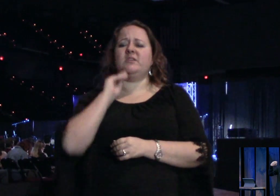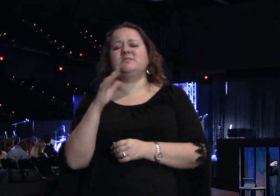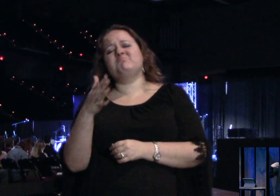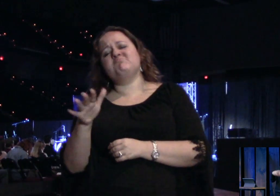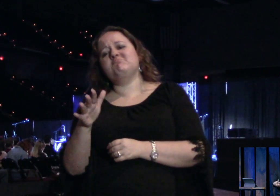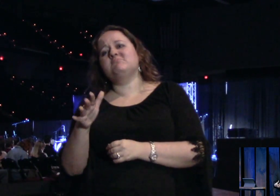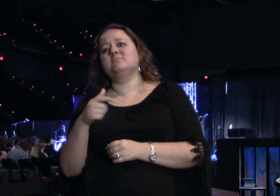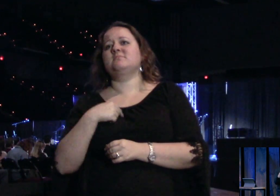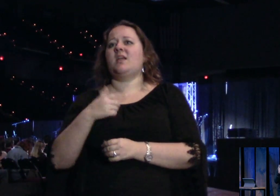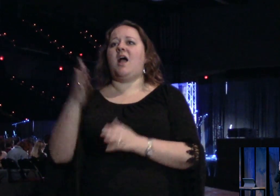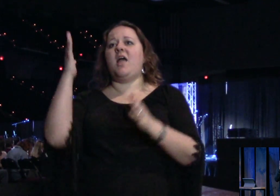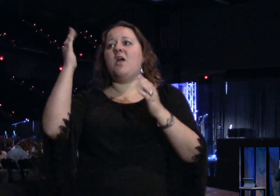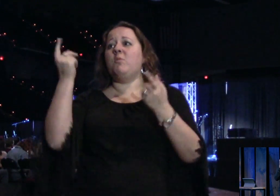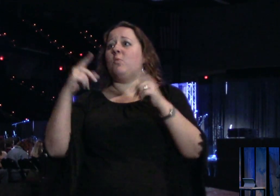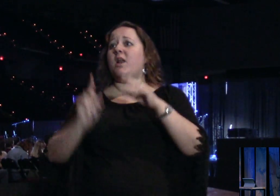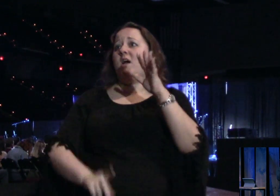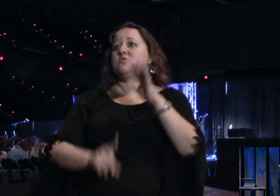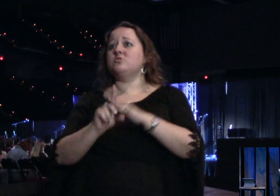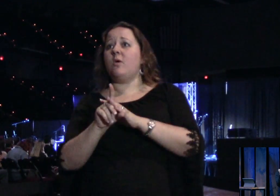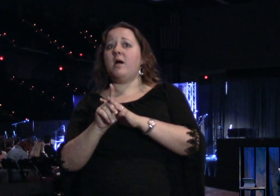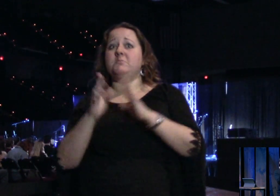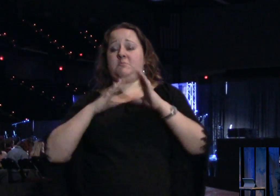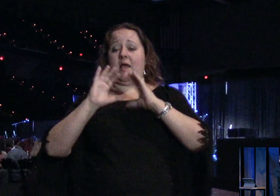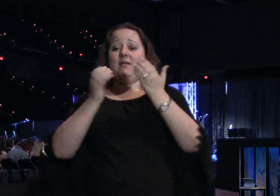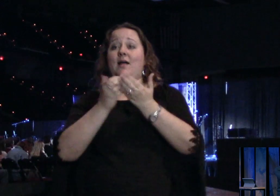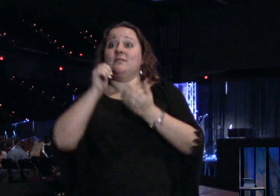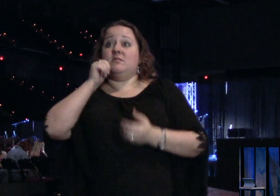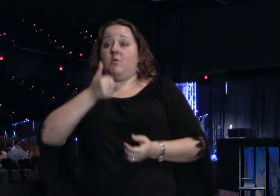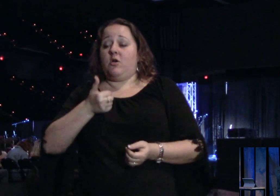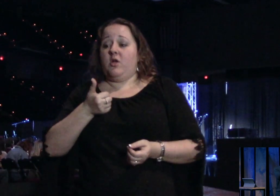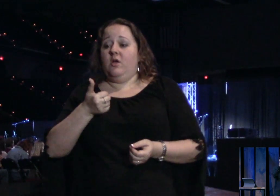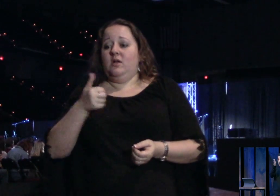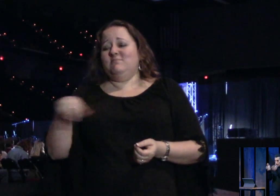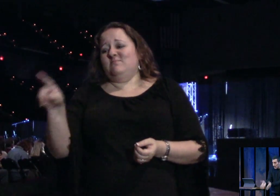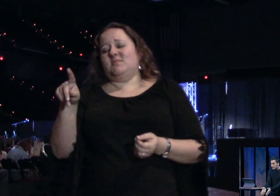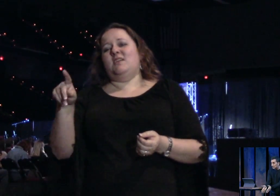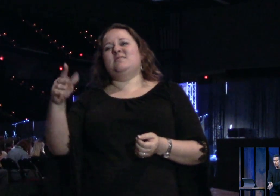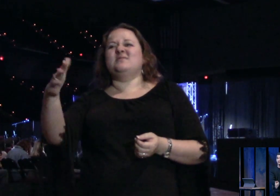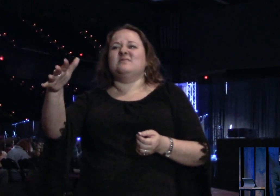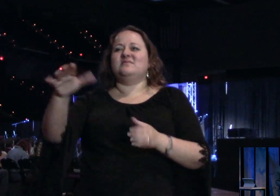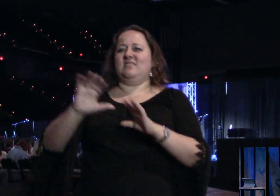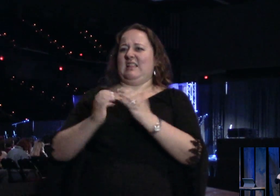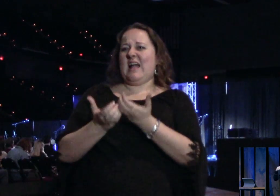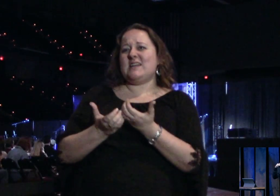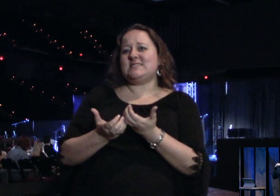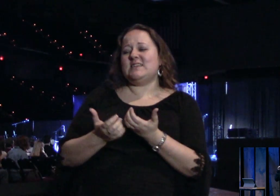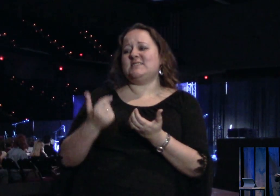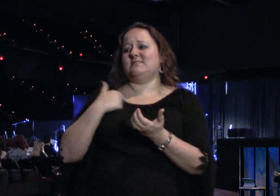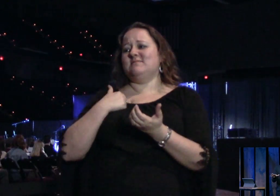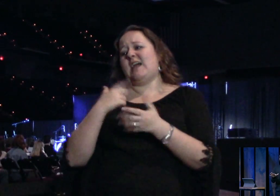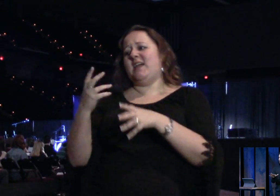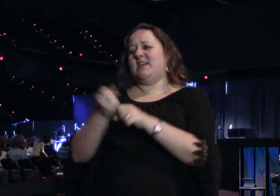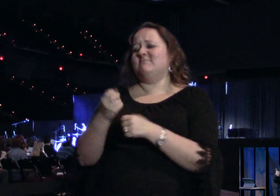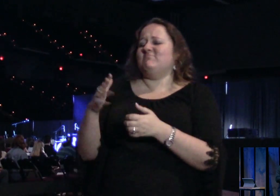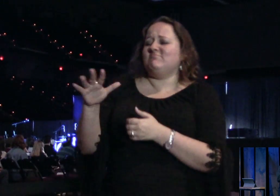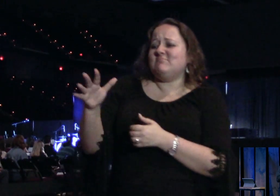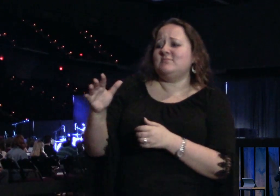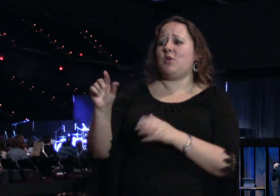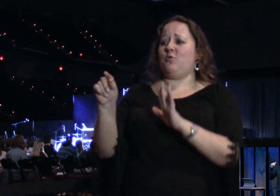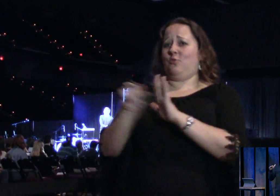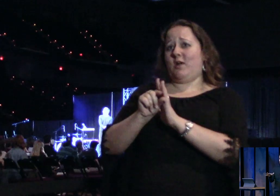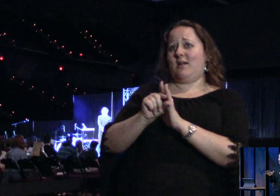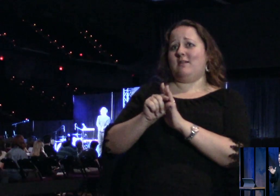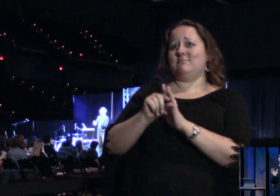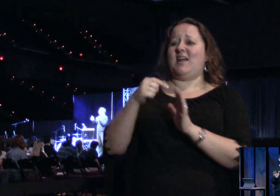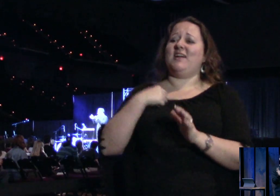social experience, and I really, really hope when I show up to my classes tomorrow that they're mediocre classes in which I